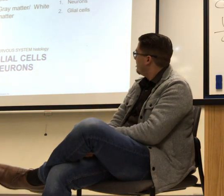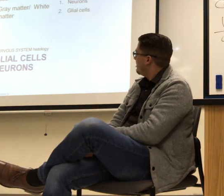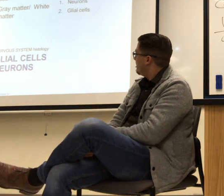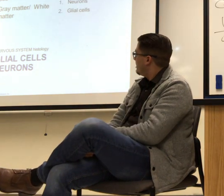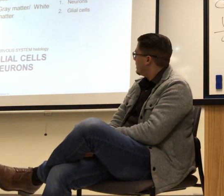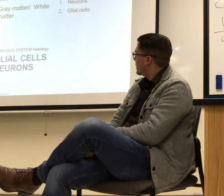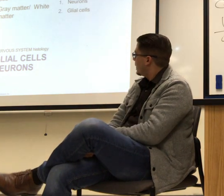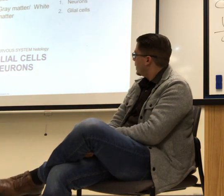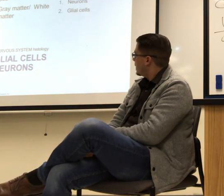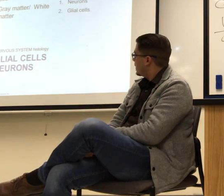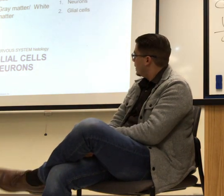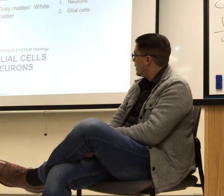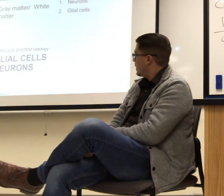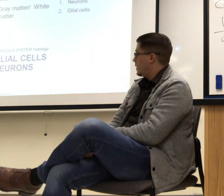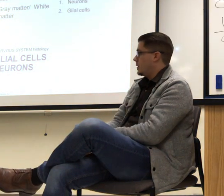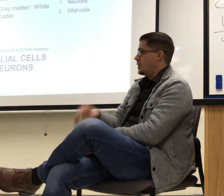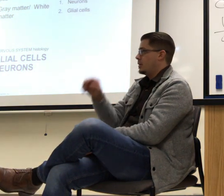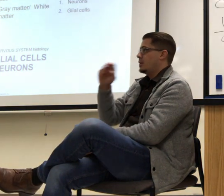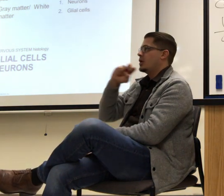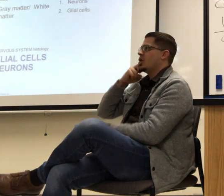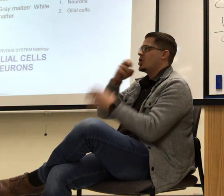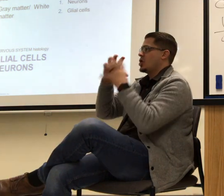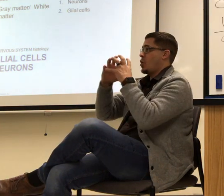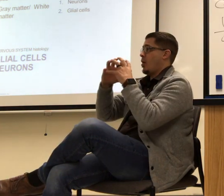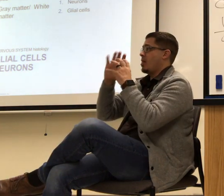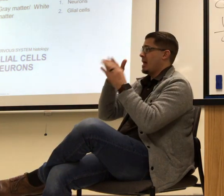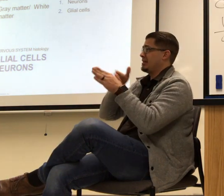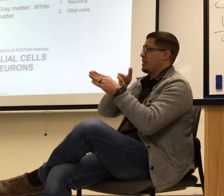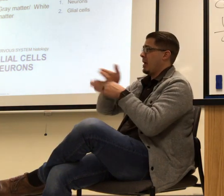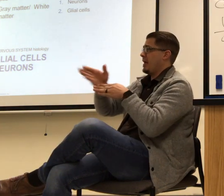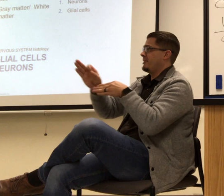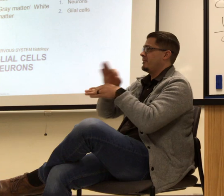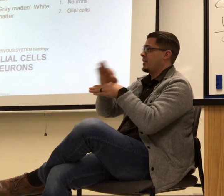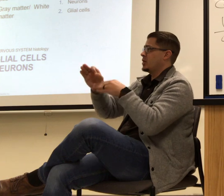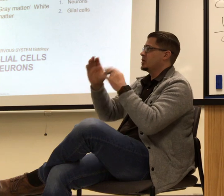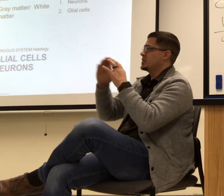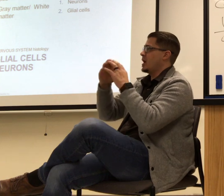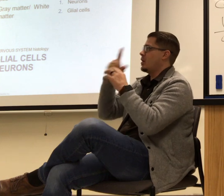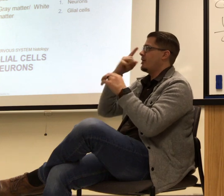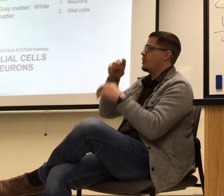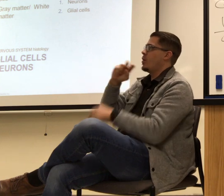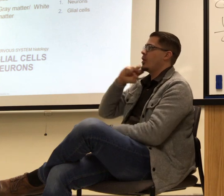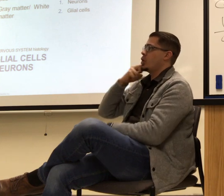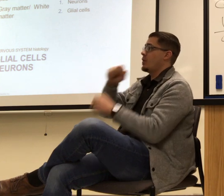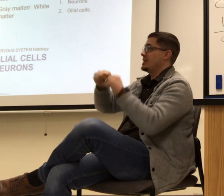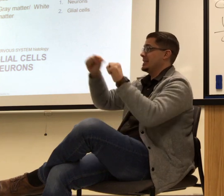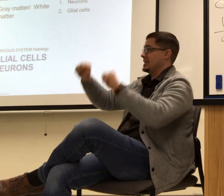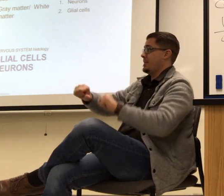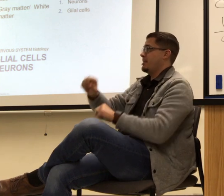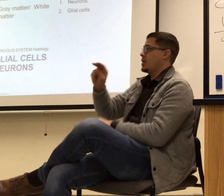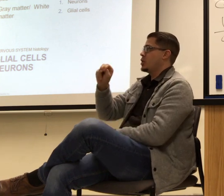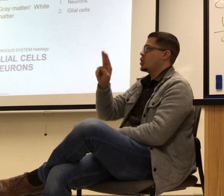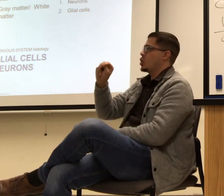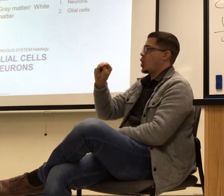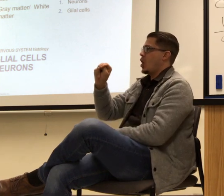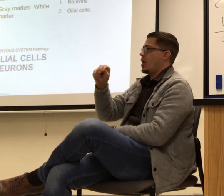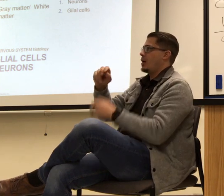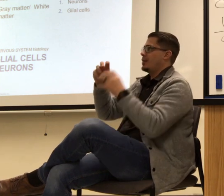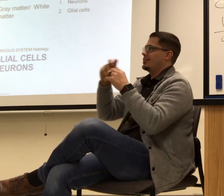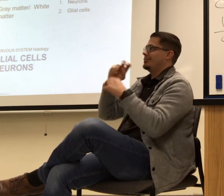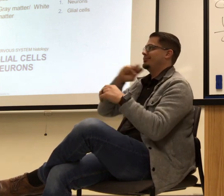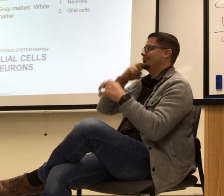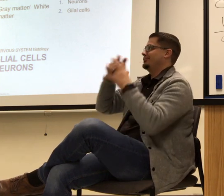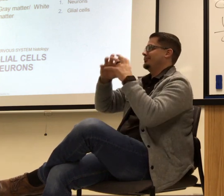because the neuron is the main functional cell of the nervous system. Neurons are excitable